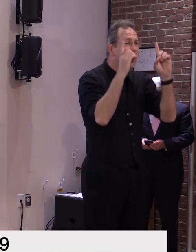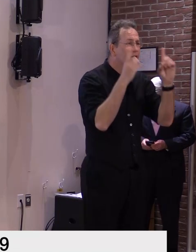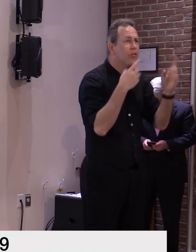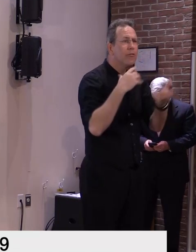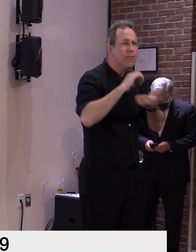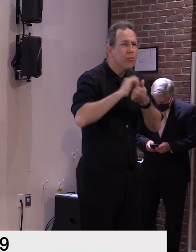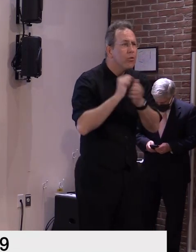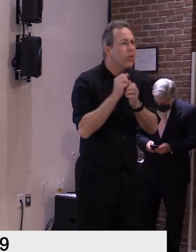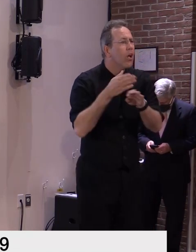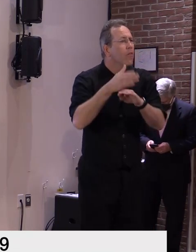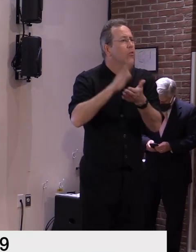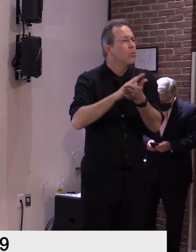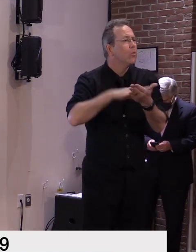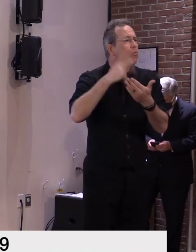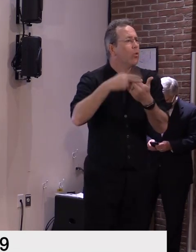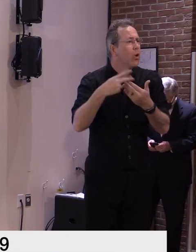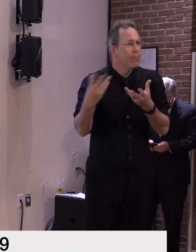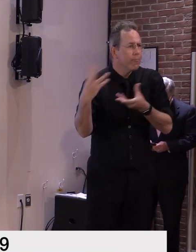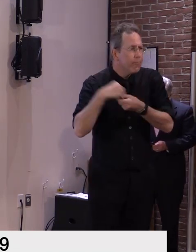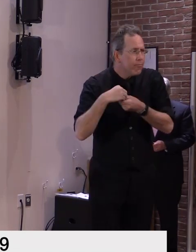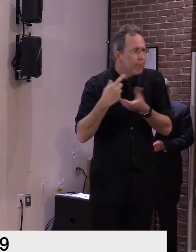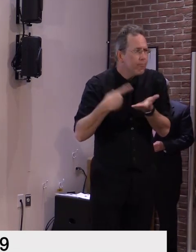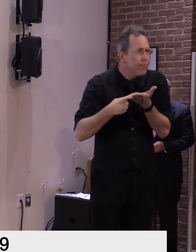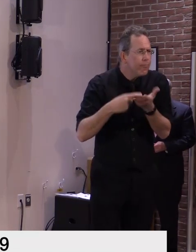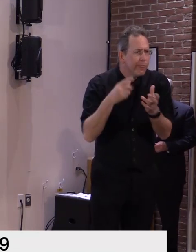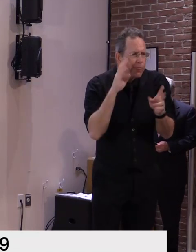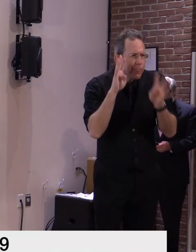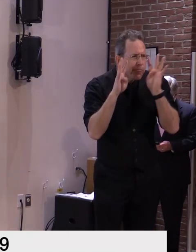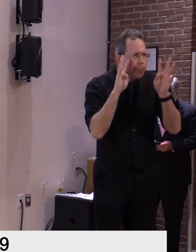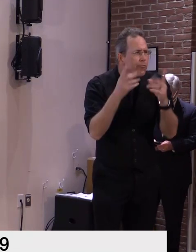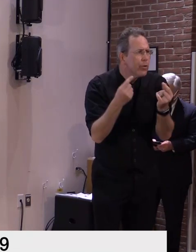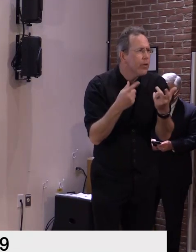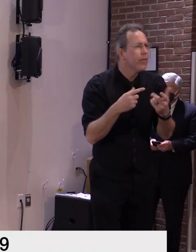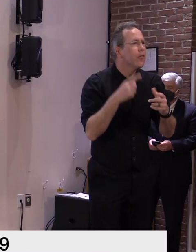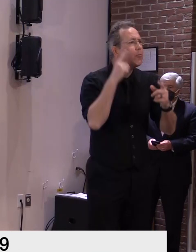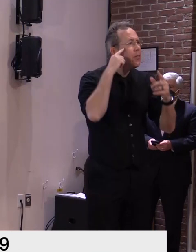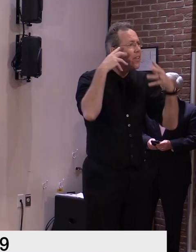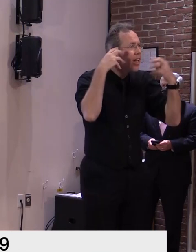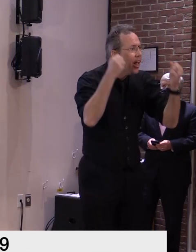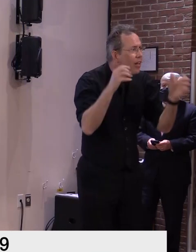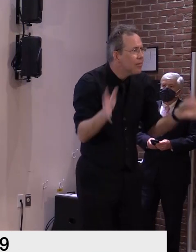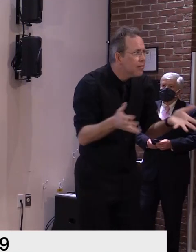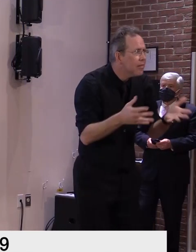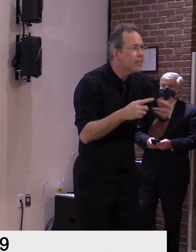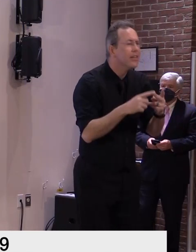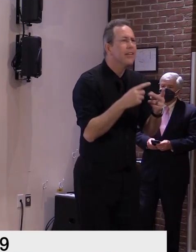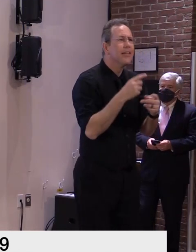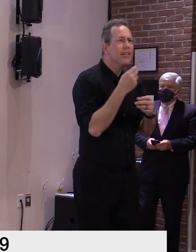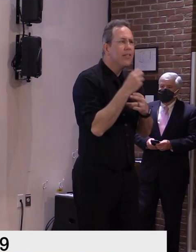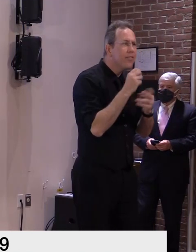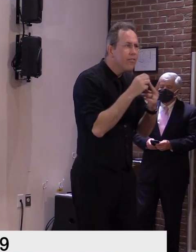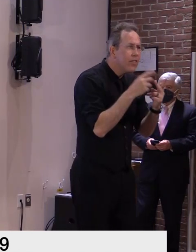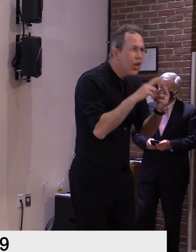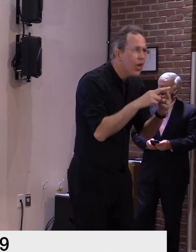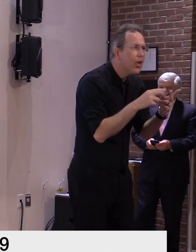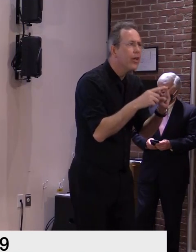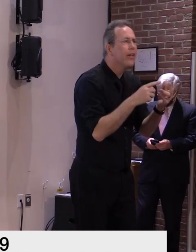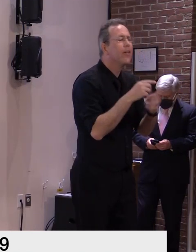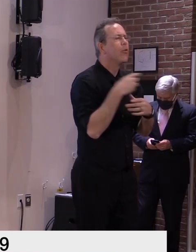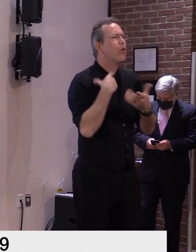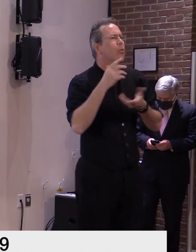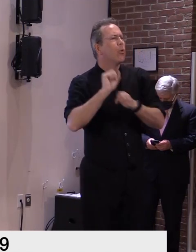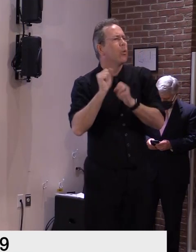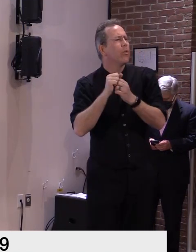Health, Mental Health, Voc Rehab, and Fish and Wildlife, in addition to educators and practitioners in the field,